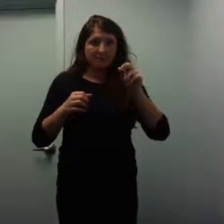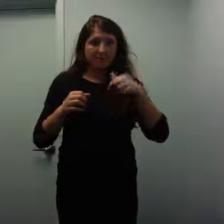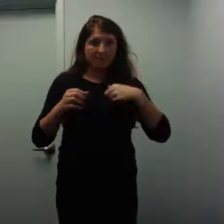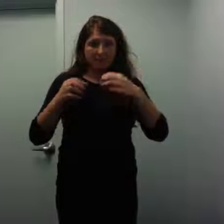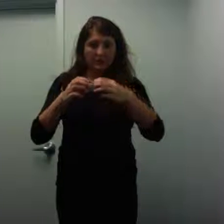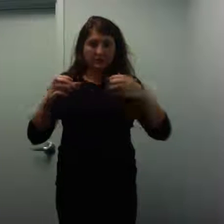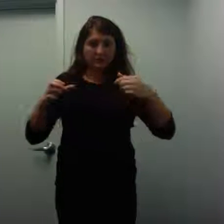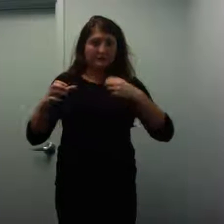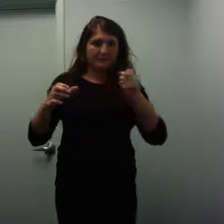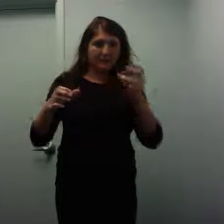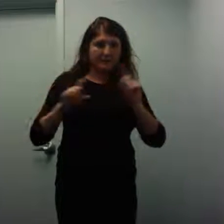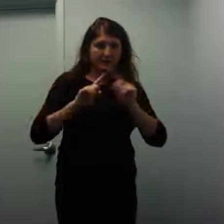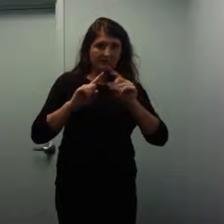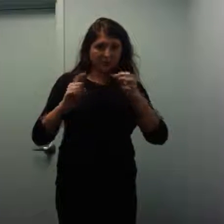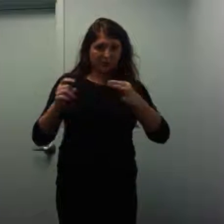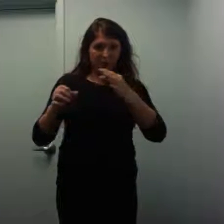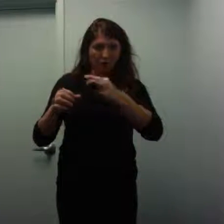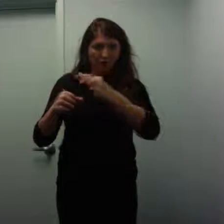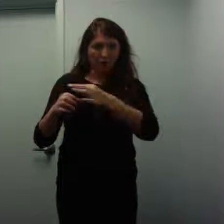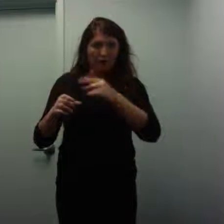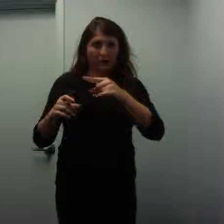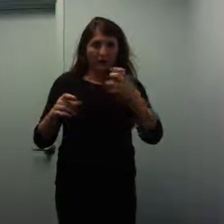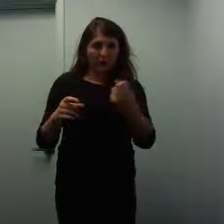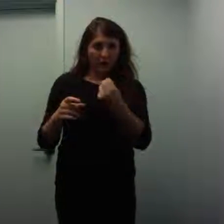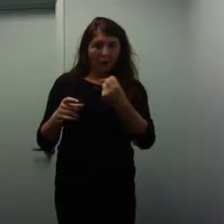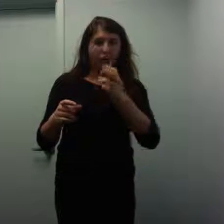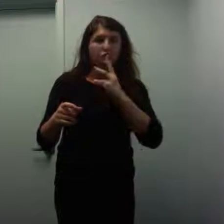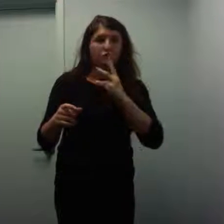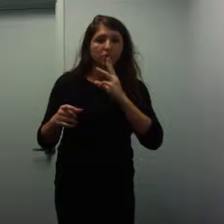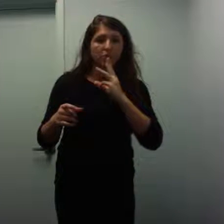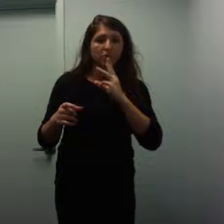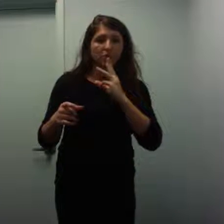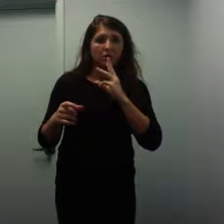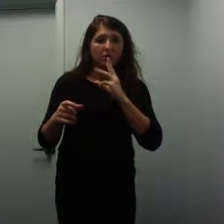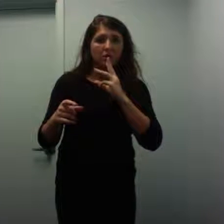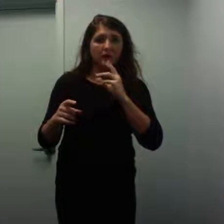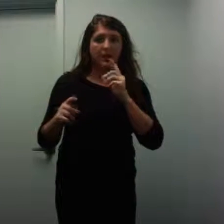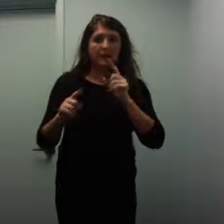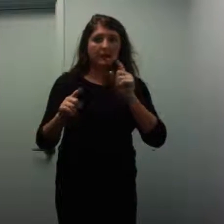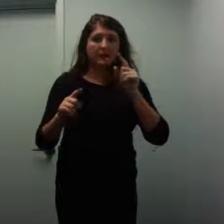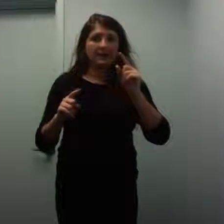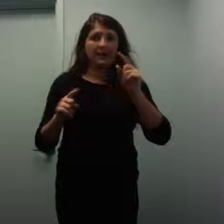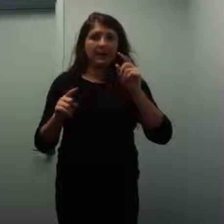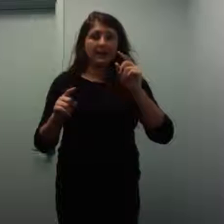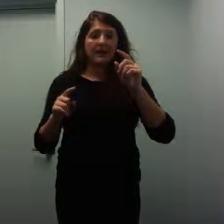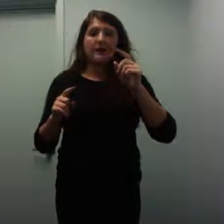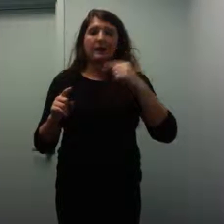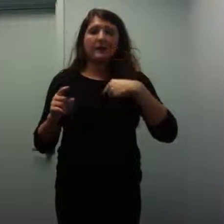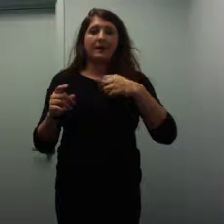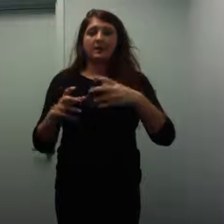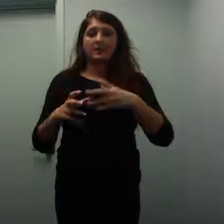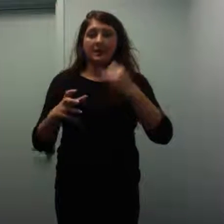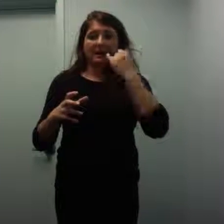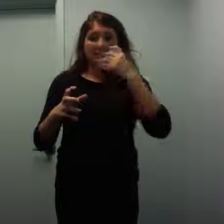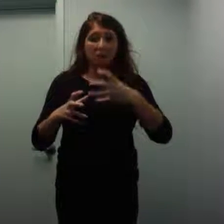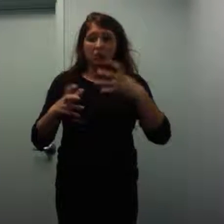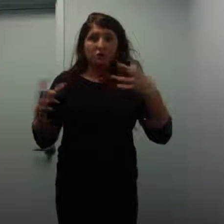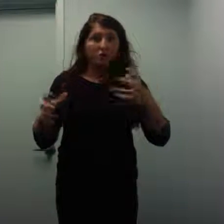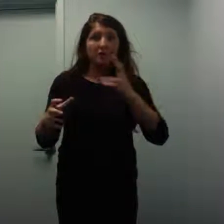and once it gets saturated, it can't hold anymore. And it gets to the point where it's saturated and holds up, what will it probably do? It's going to drip.